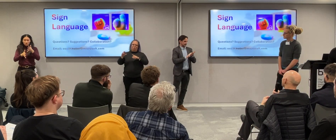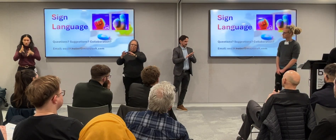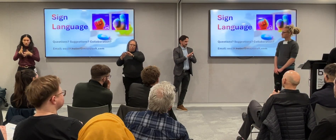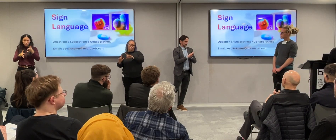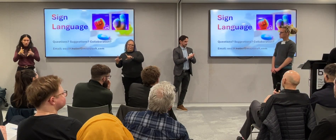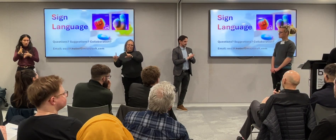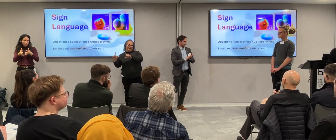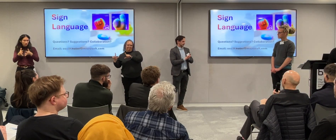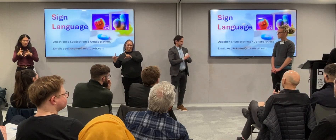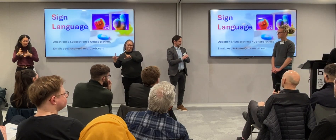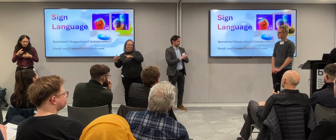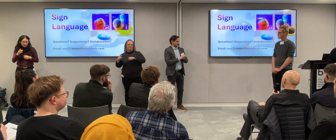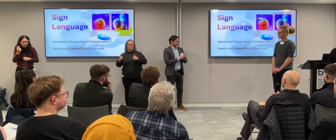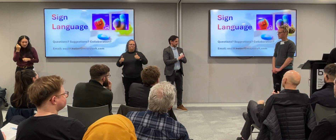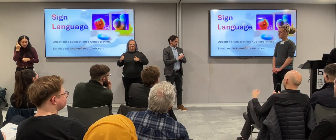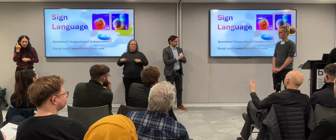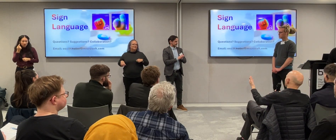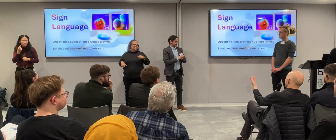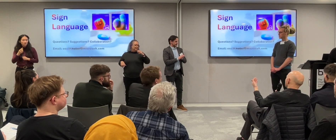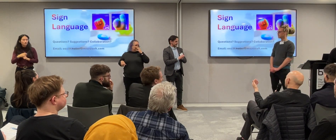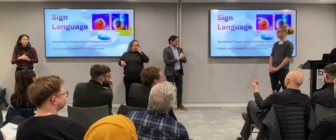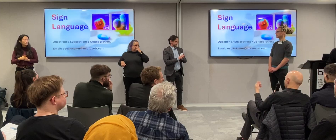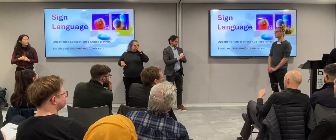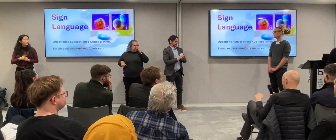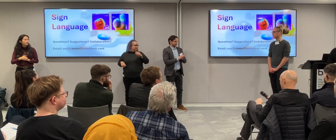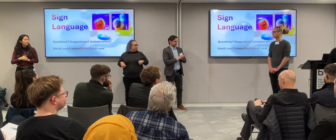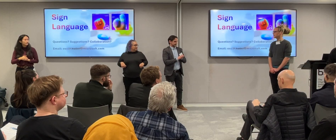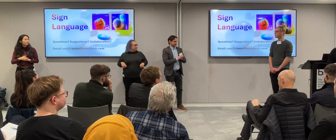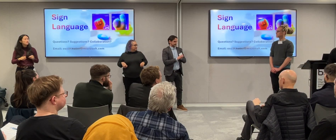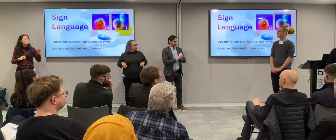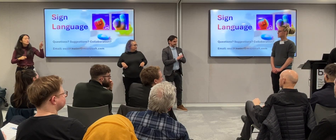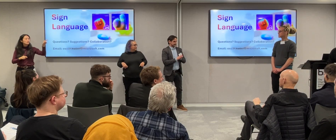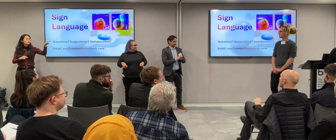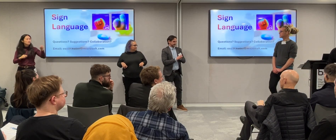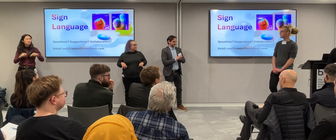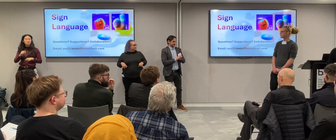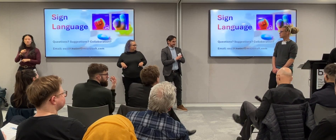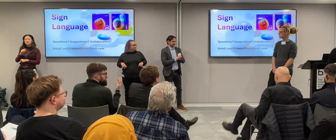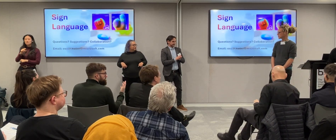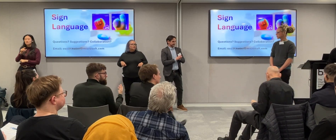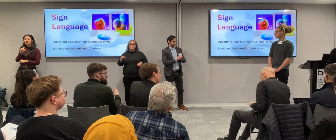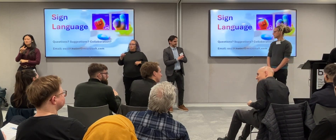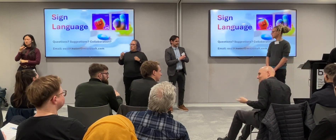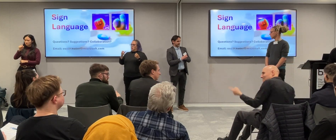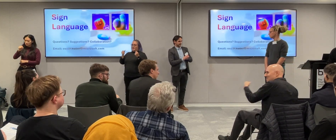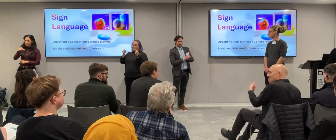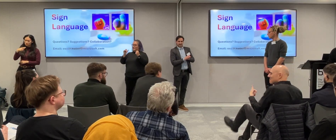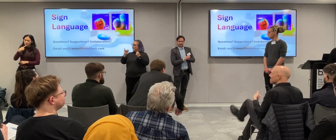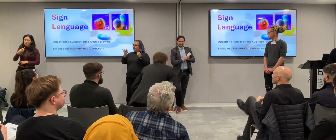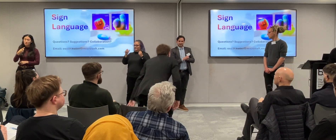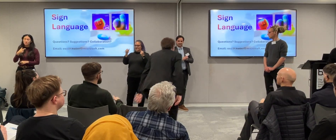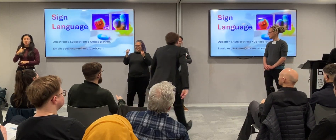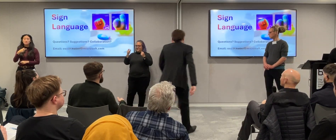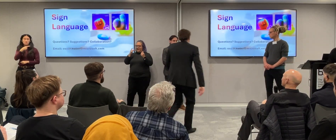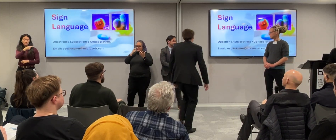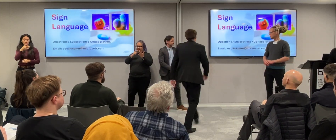so do you see what I mean? Yeah, you're basically saying if the sign detection is not triggering, or if you